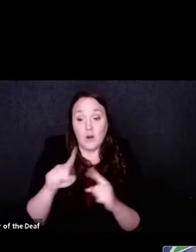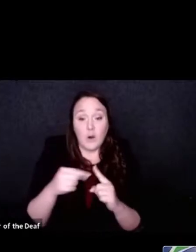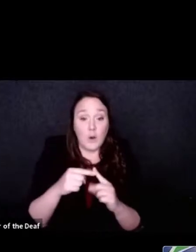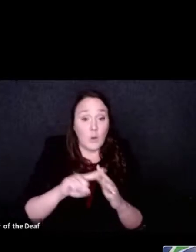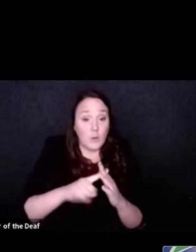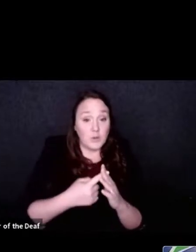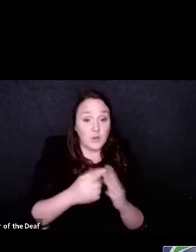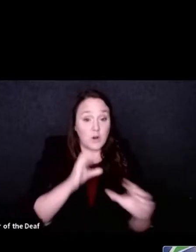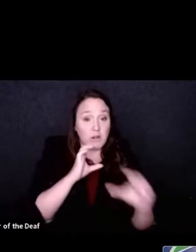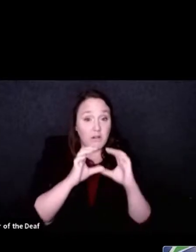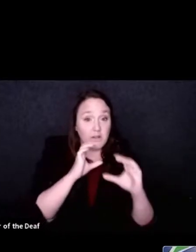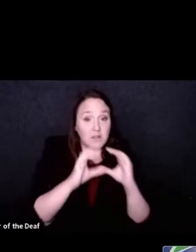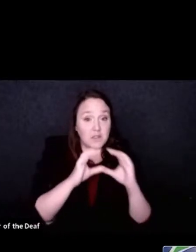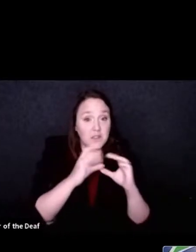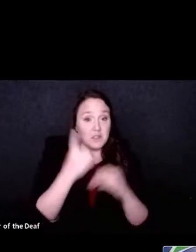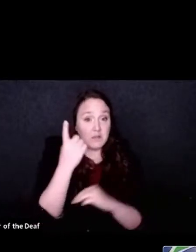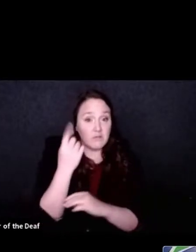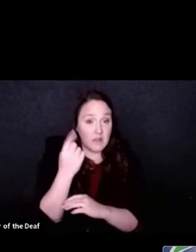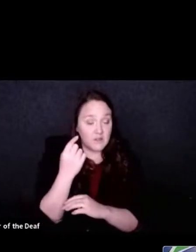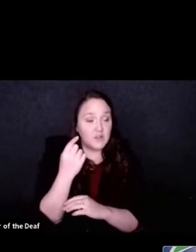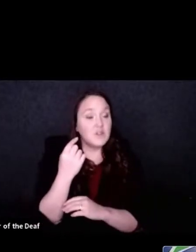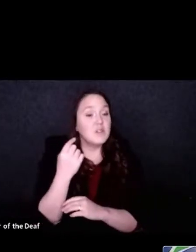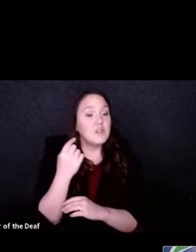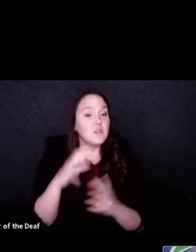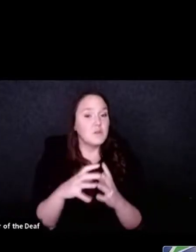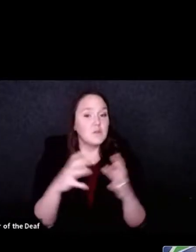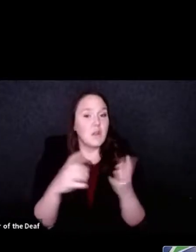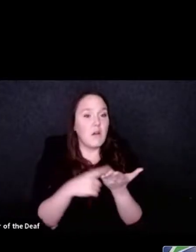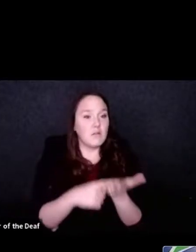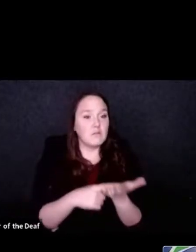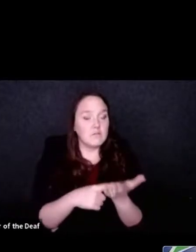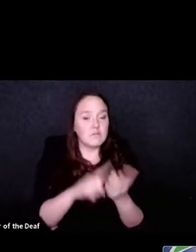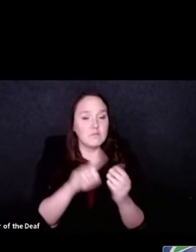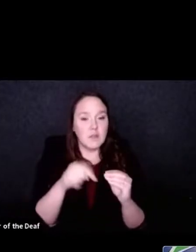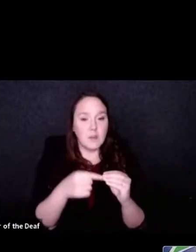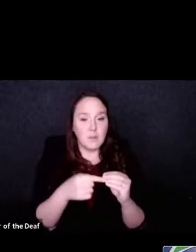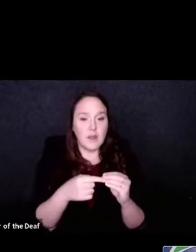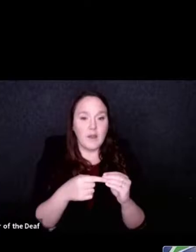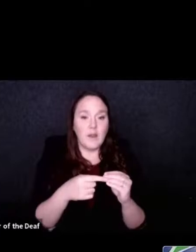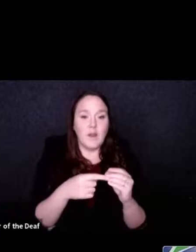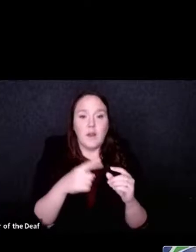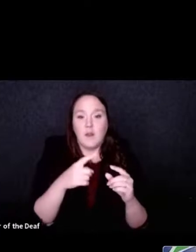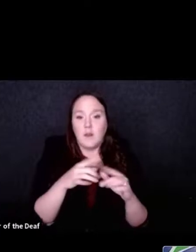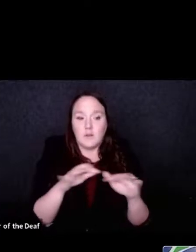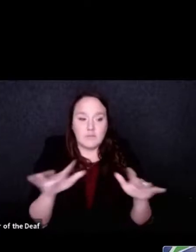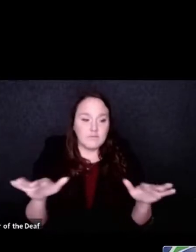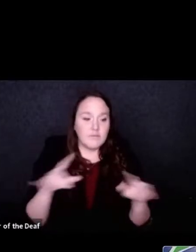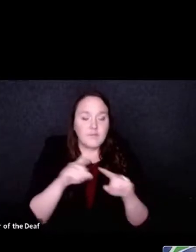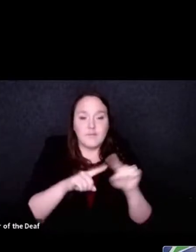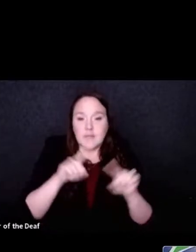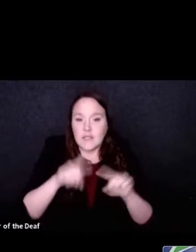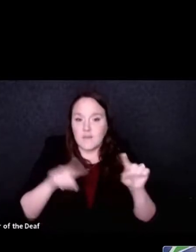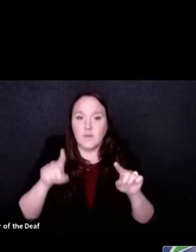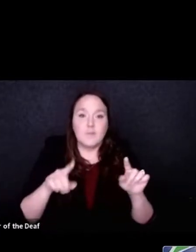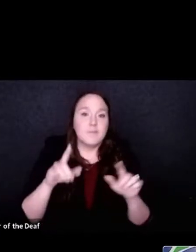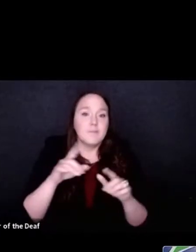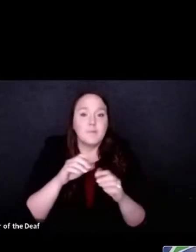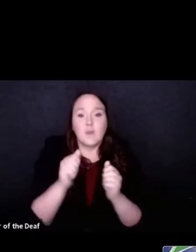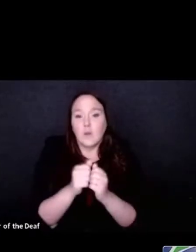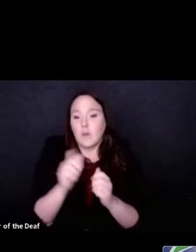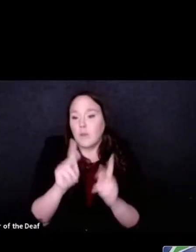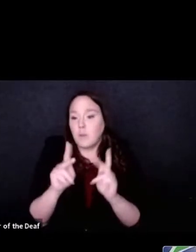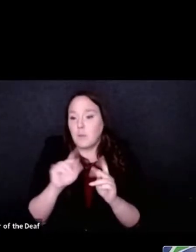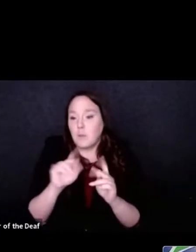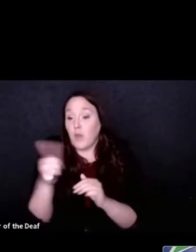conversation early last year and then into the summer, there was a lot of talk about disparities as it related to folks with comorbidities,